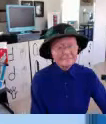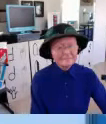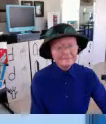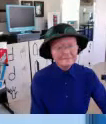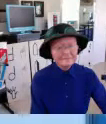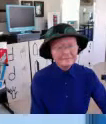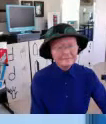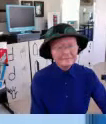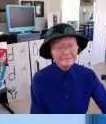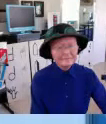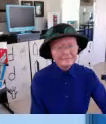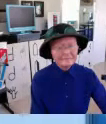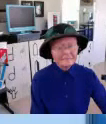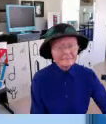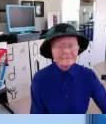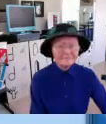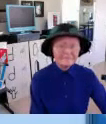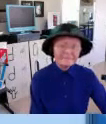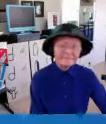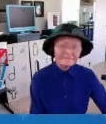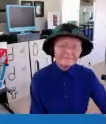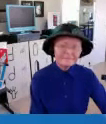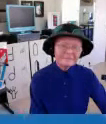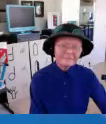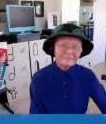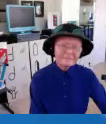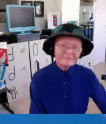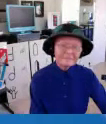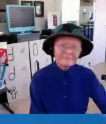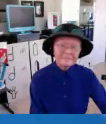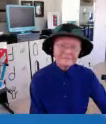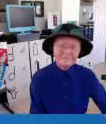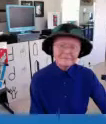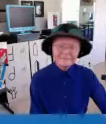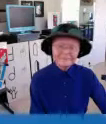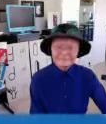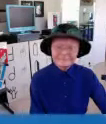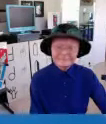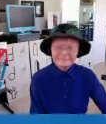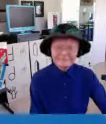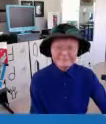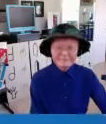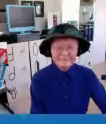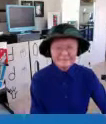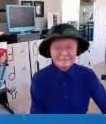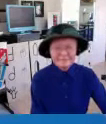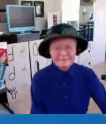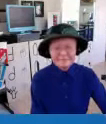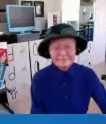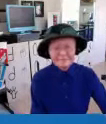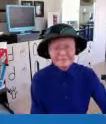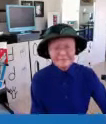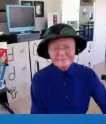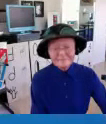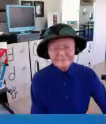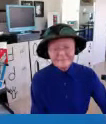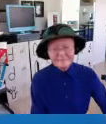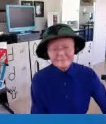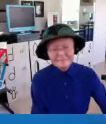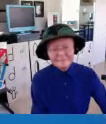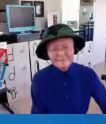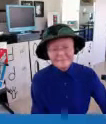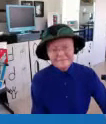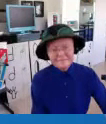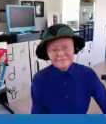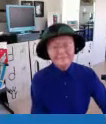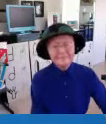Okay, this is an example of, just to show you the numbers being sign written in Turkey,